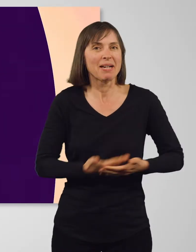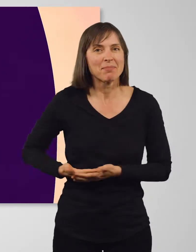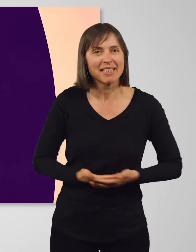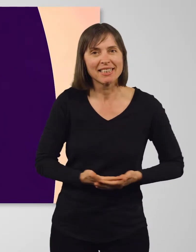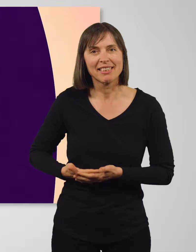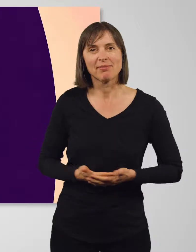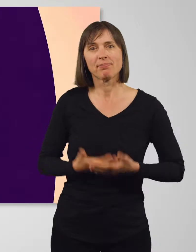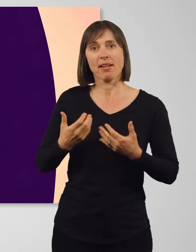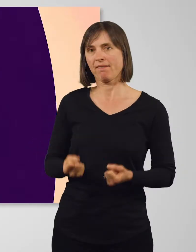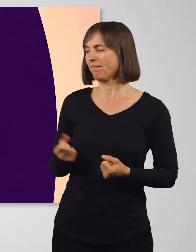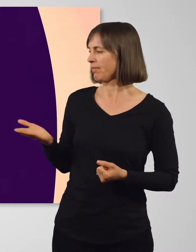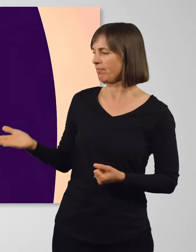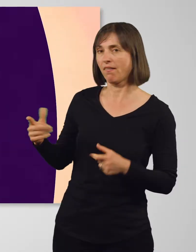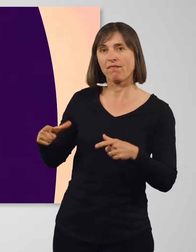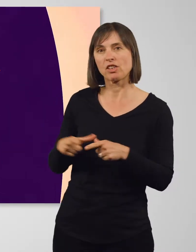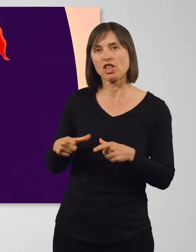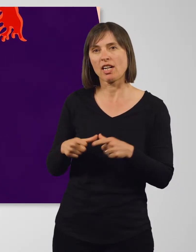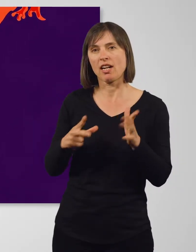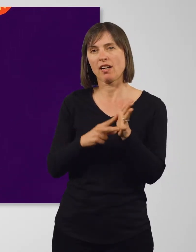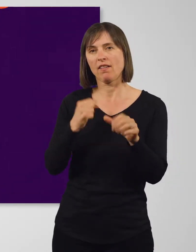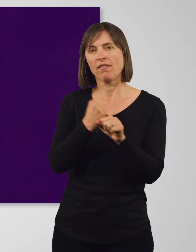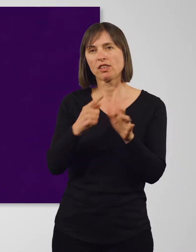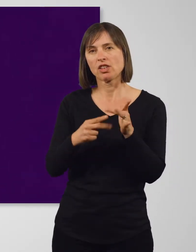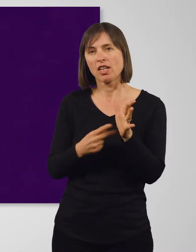baby. It is made up of the vagina,